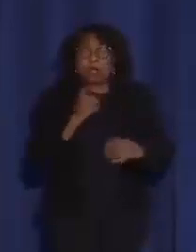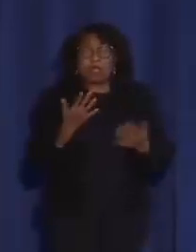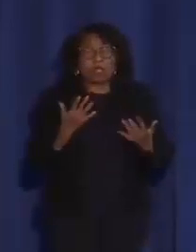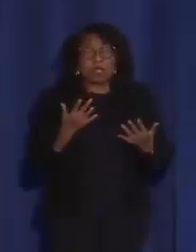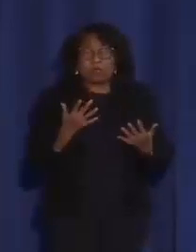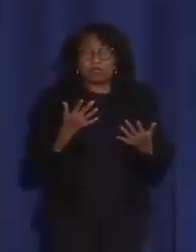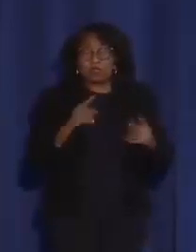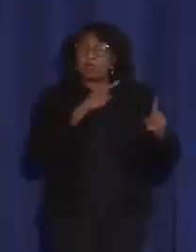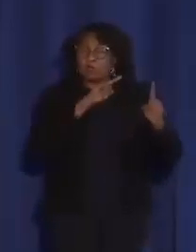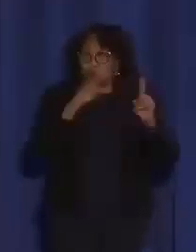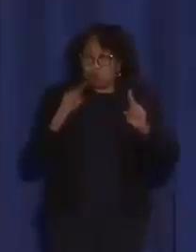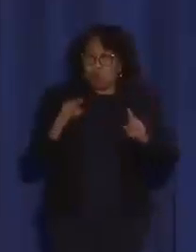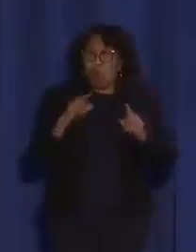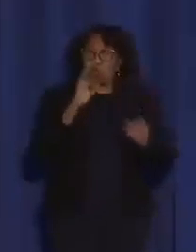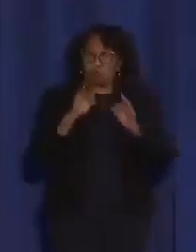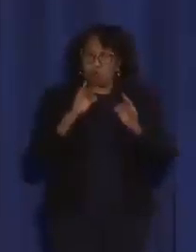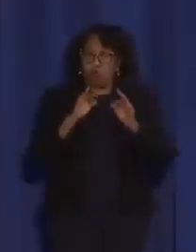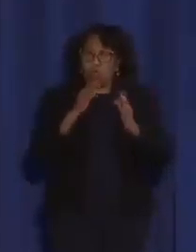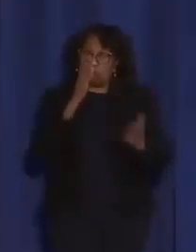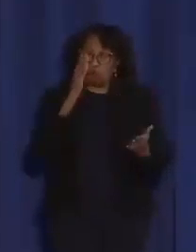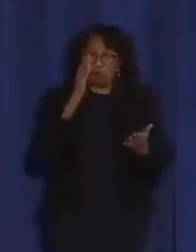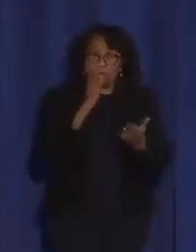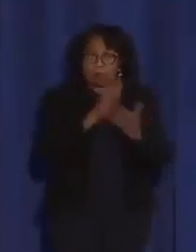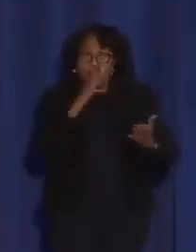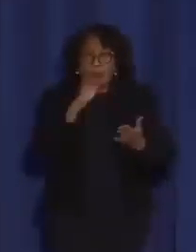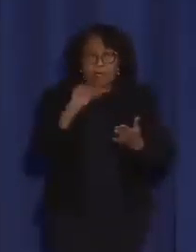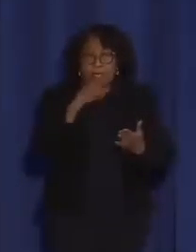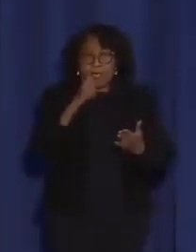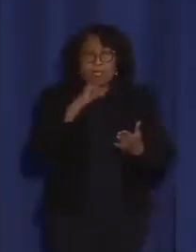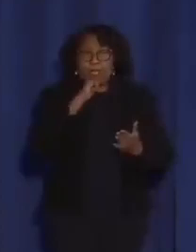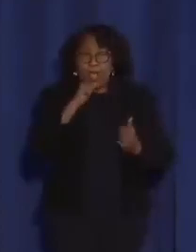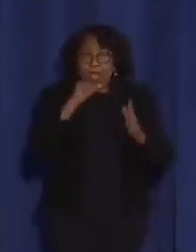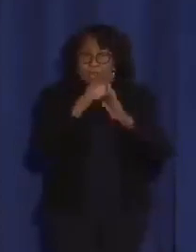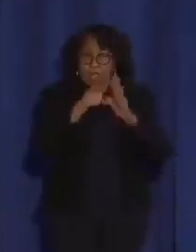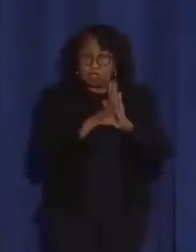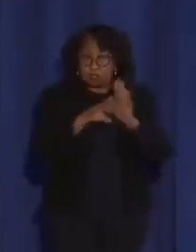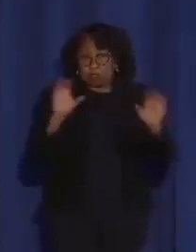to take the president to court and stop any unconstitutional actions.